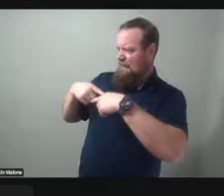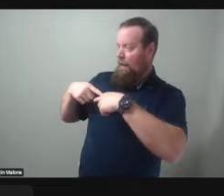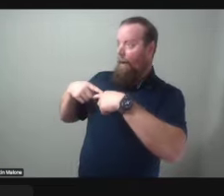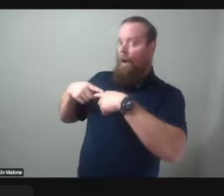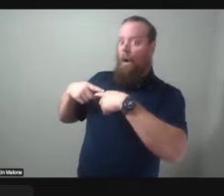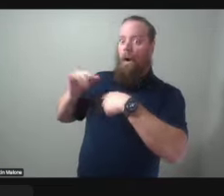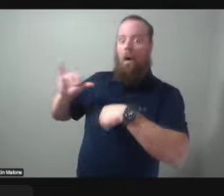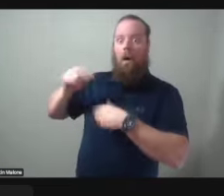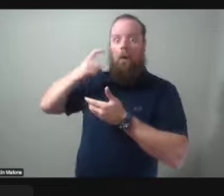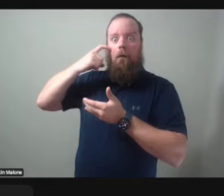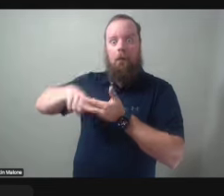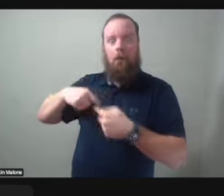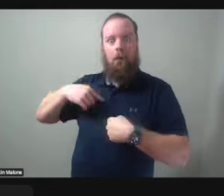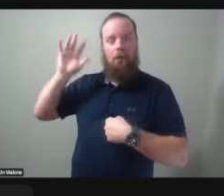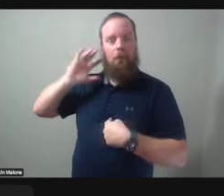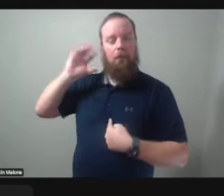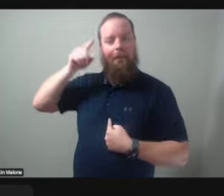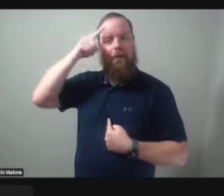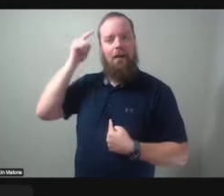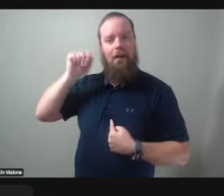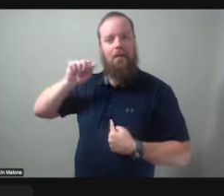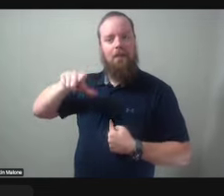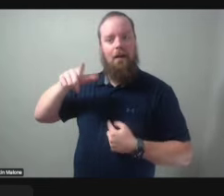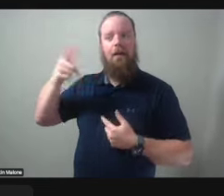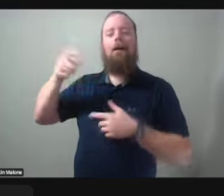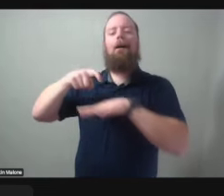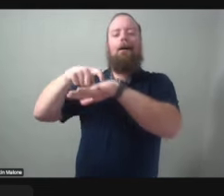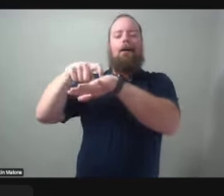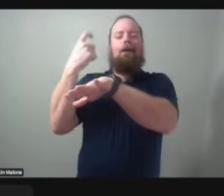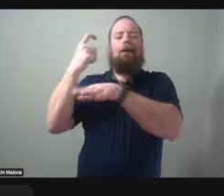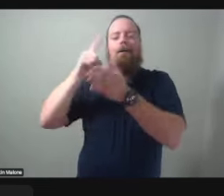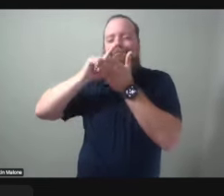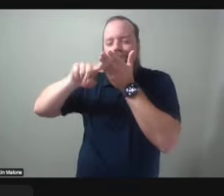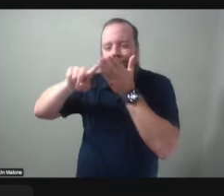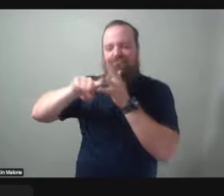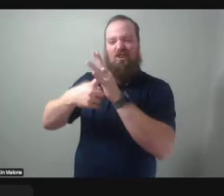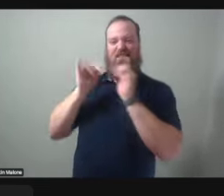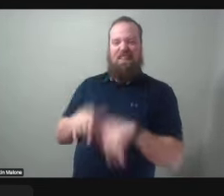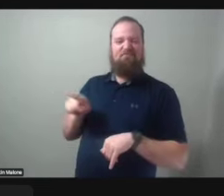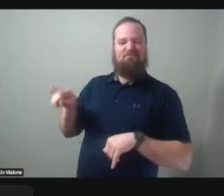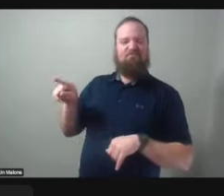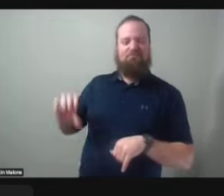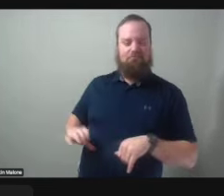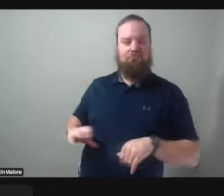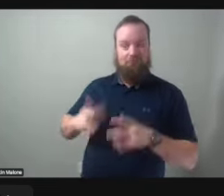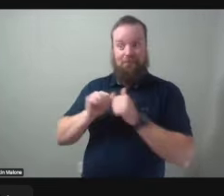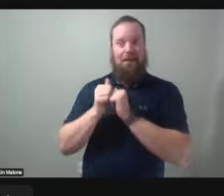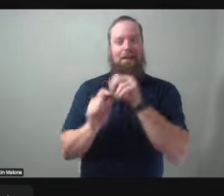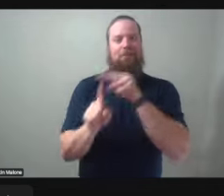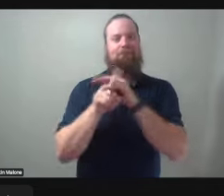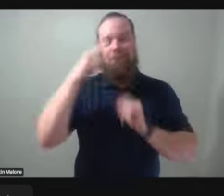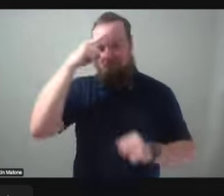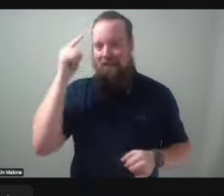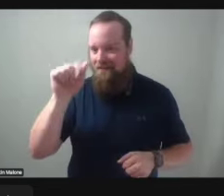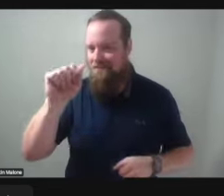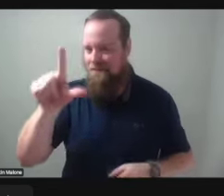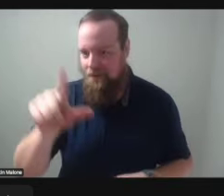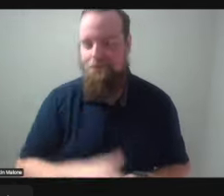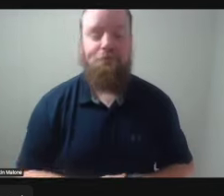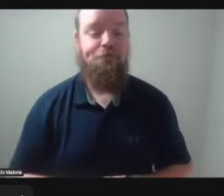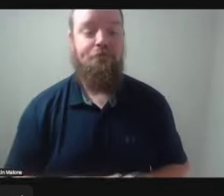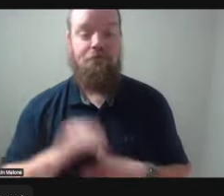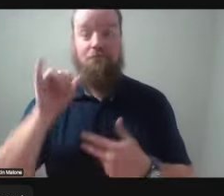been a lot of research that's been happening lately that has recognized we're just beginning to scratch the surface